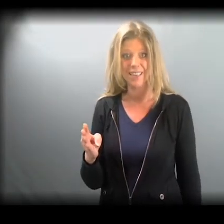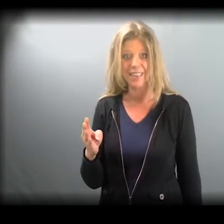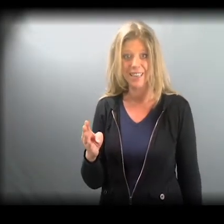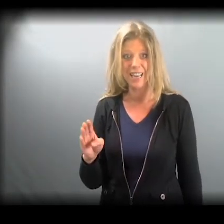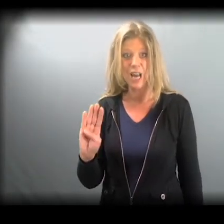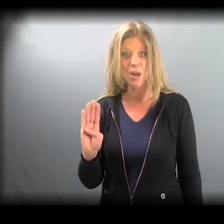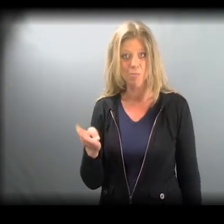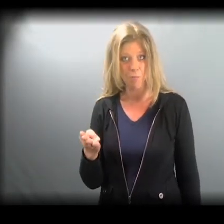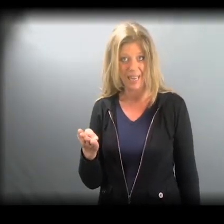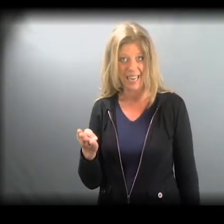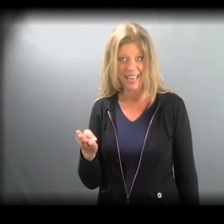side. B.